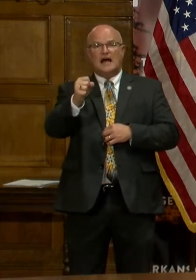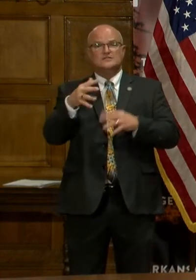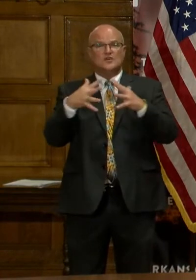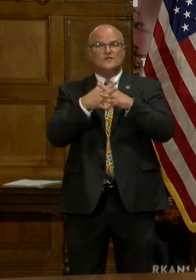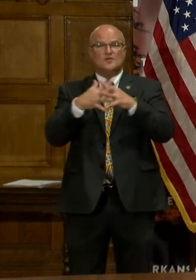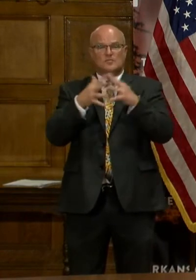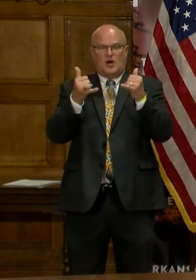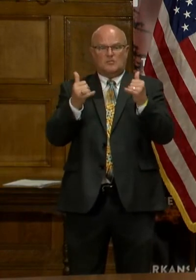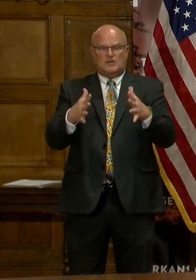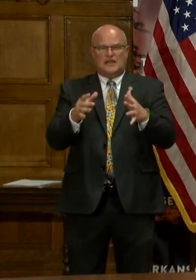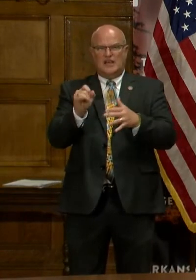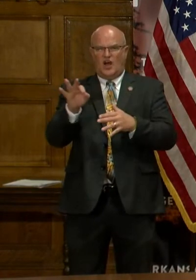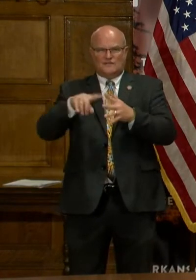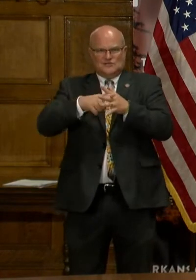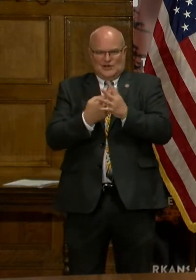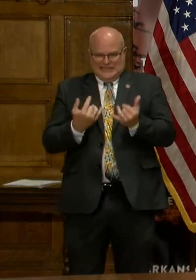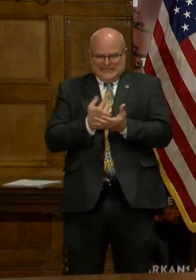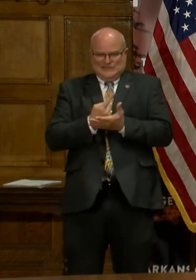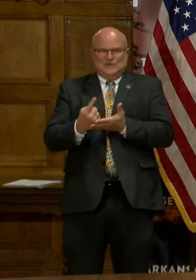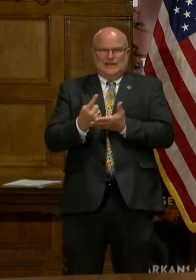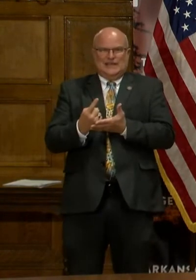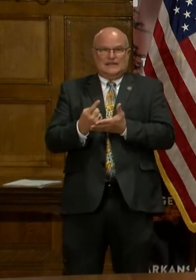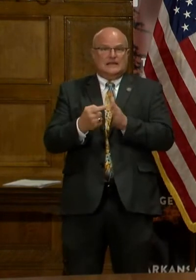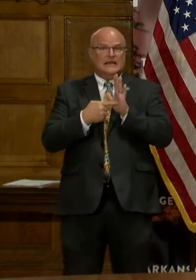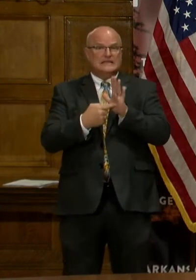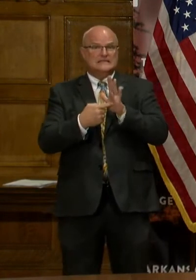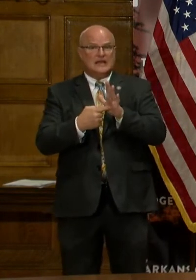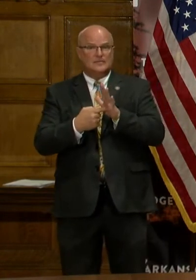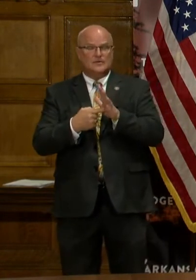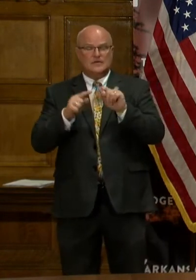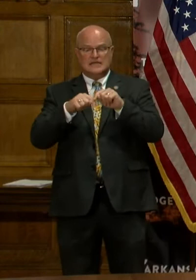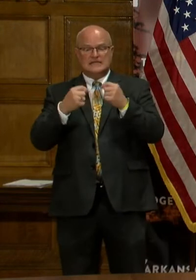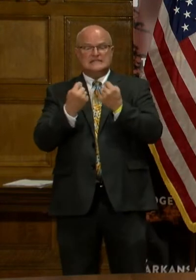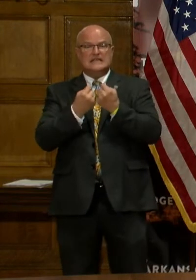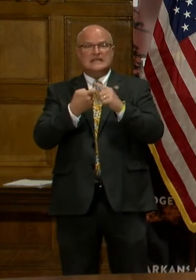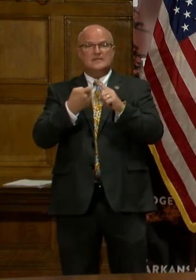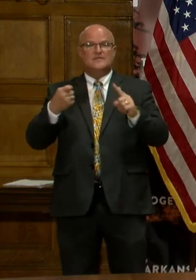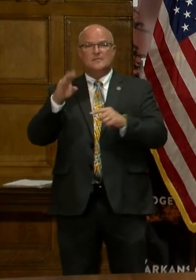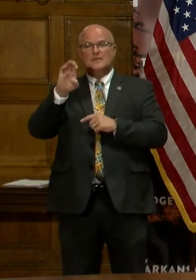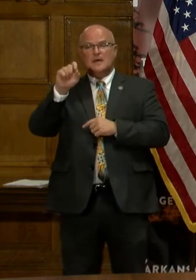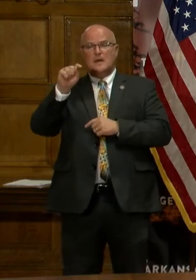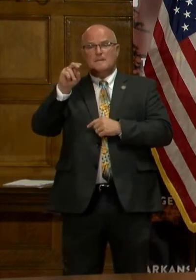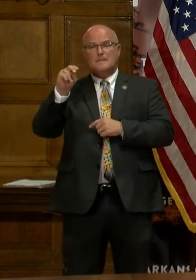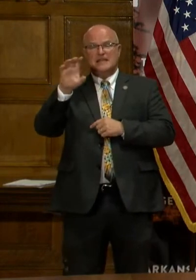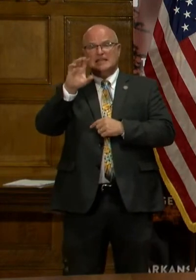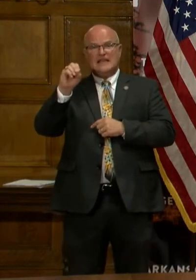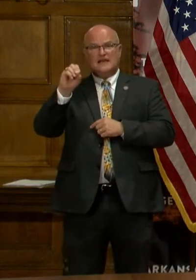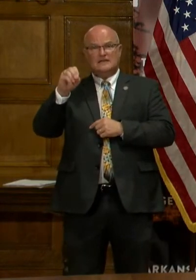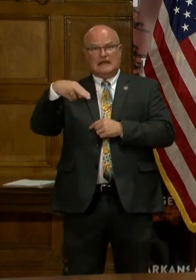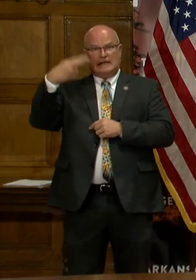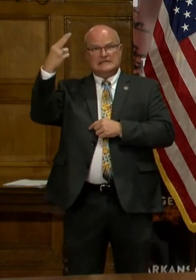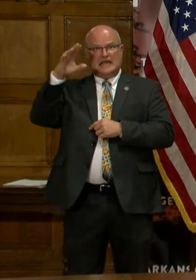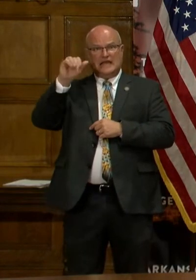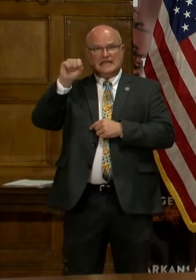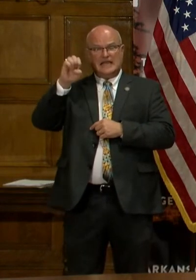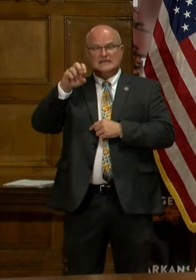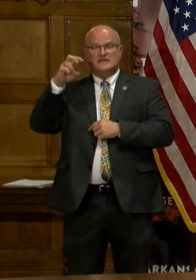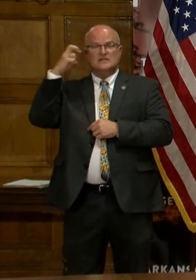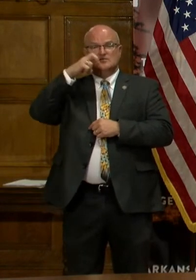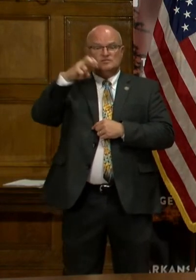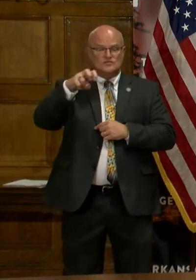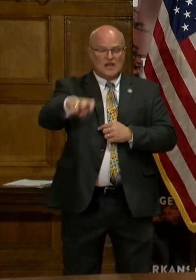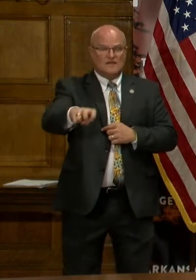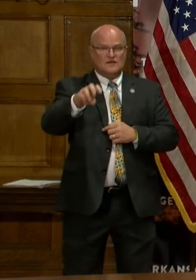football playoffs start this week. As an example, Pea Ridge from Benton County, which has a high case count, is going to travel